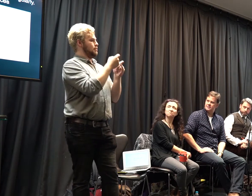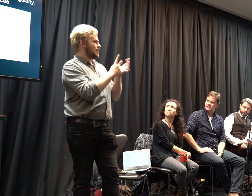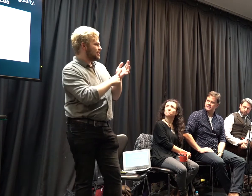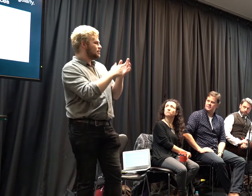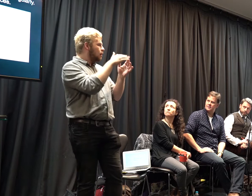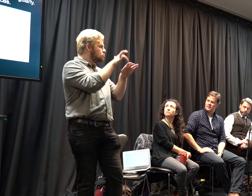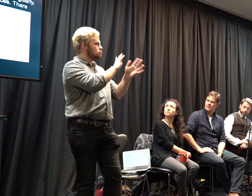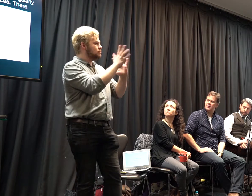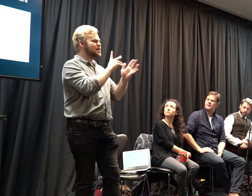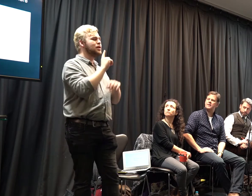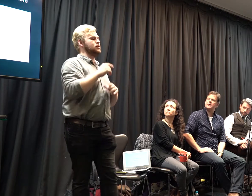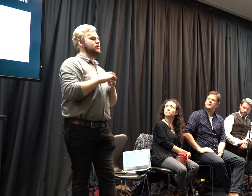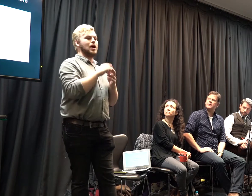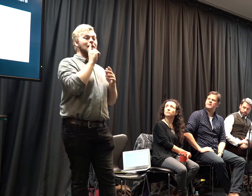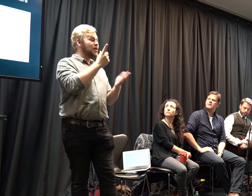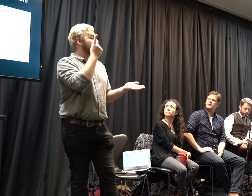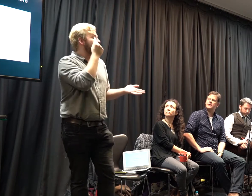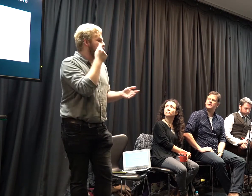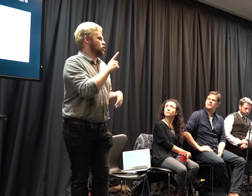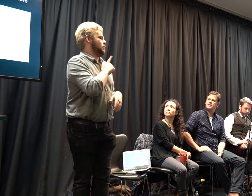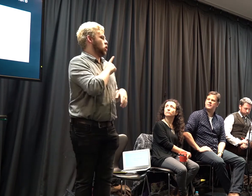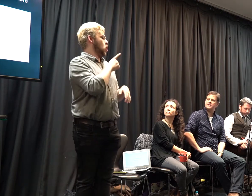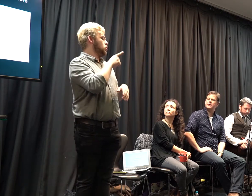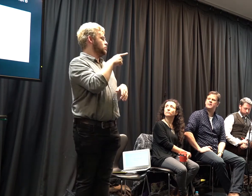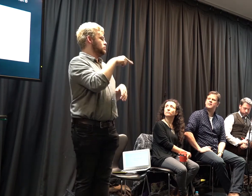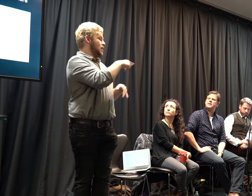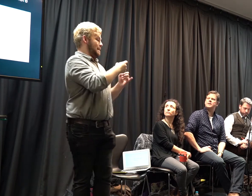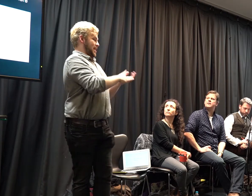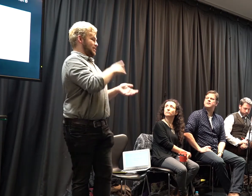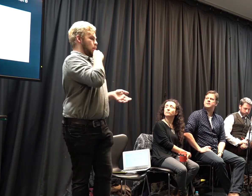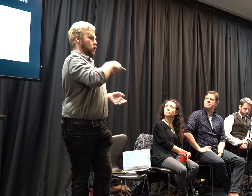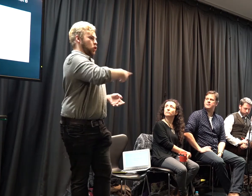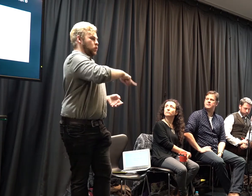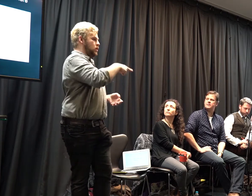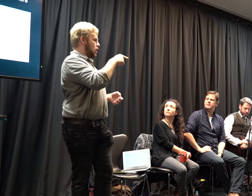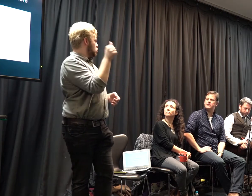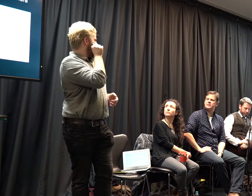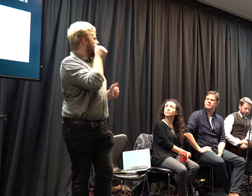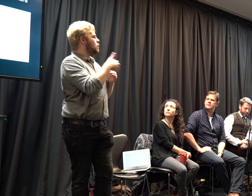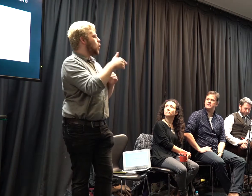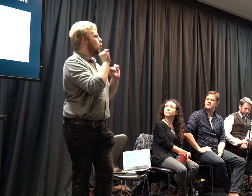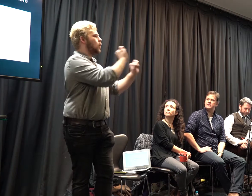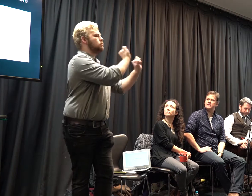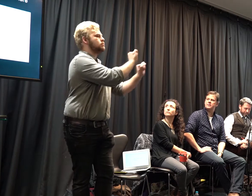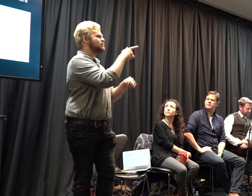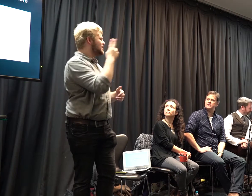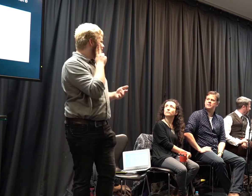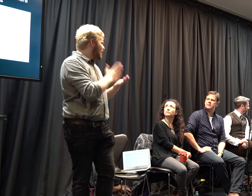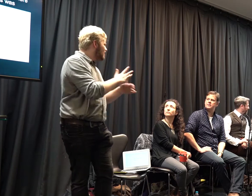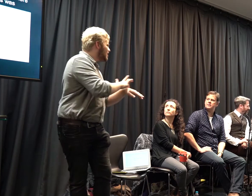There was quite a lot of integrated theatre, but this is potentially because the BSL